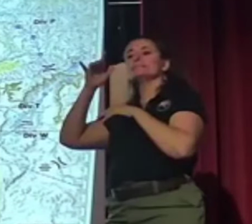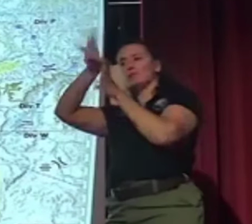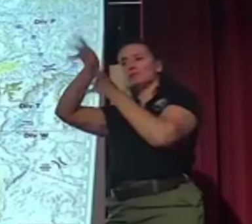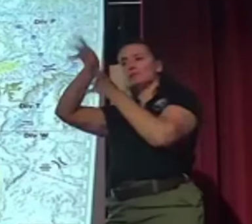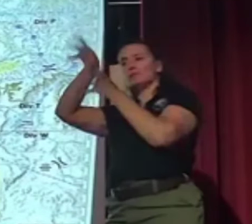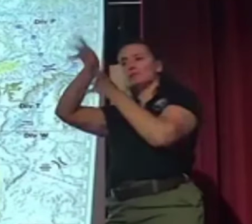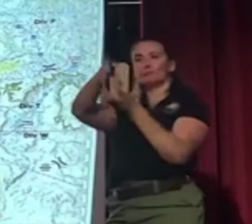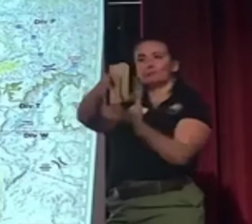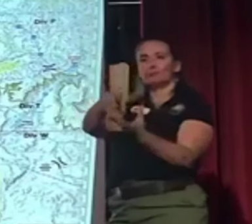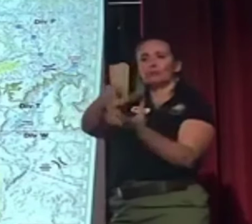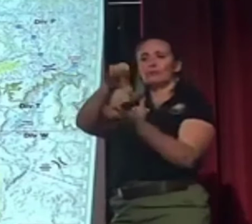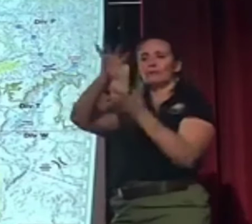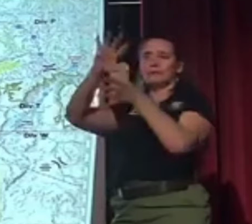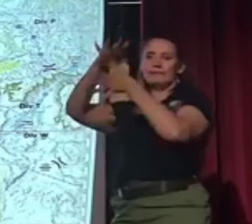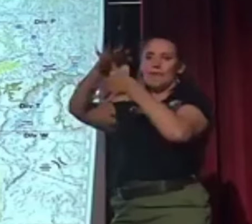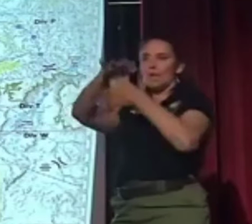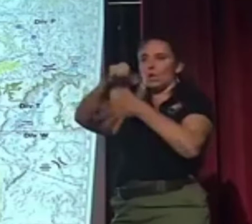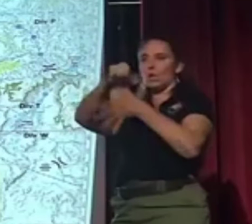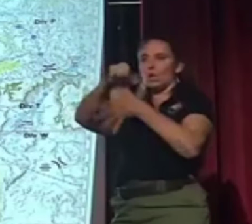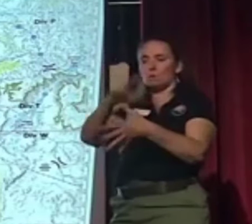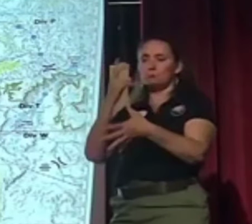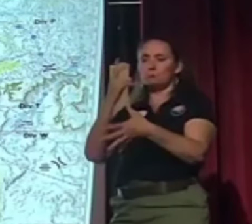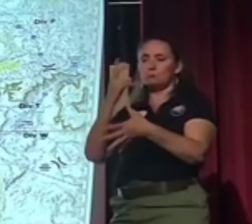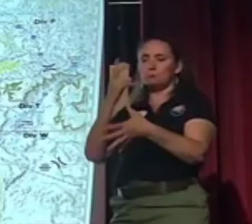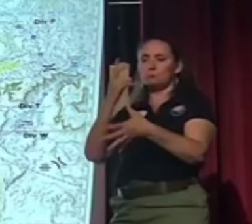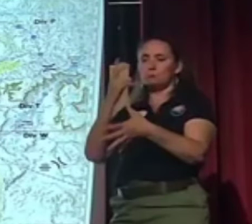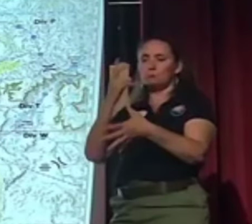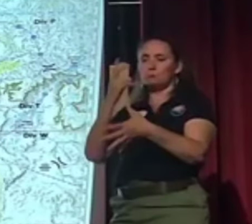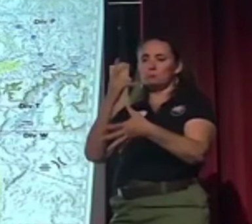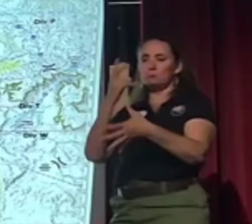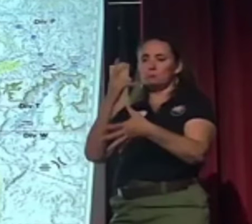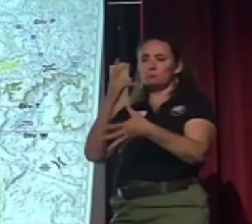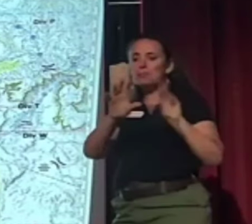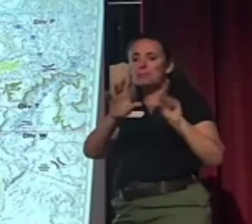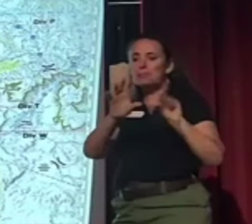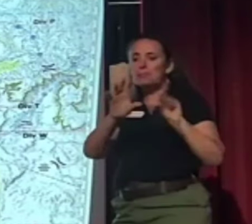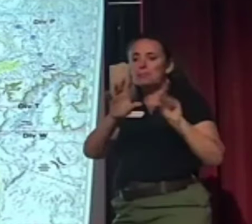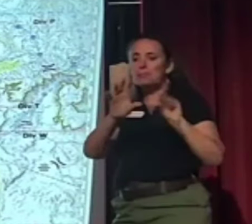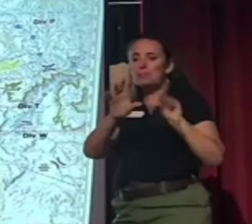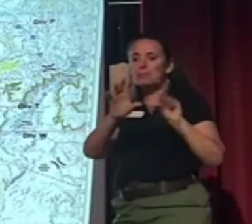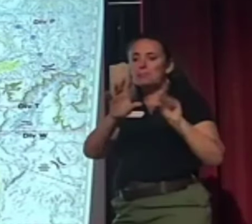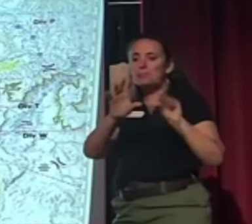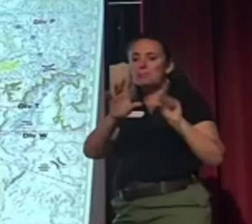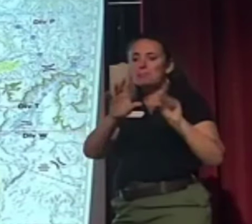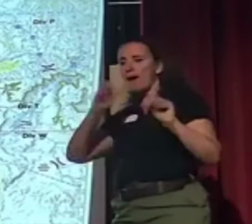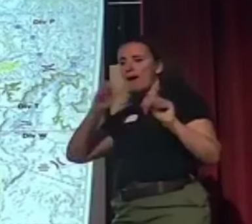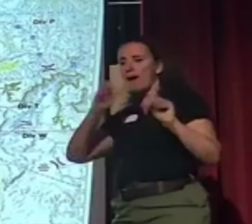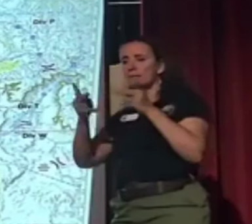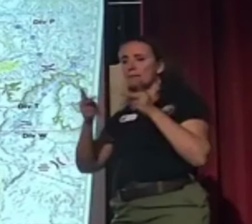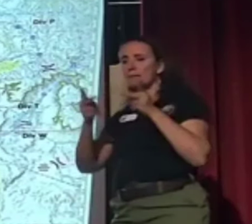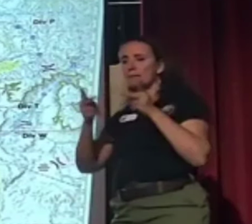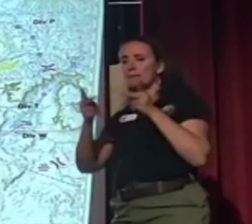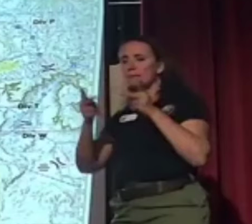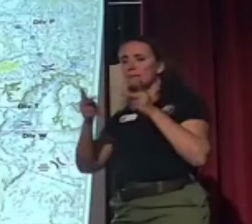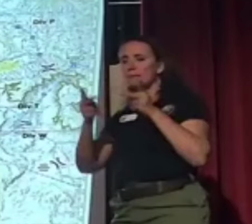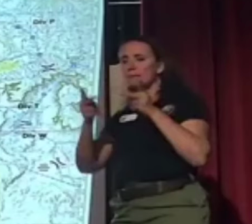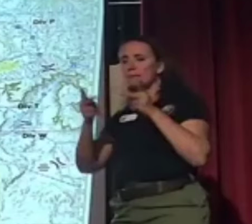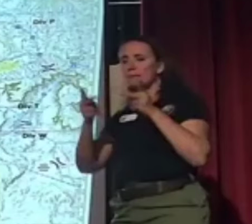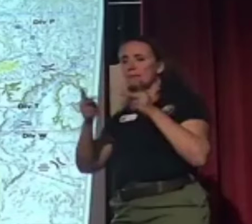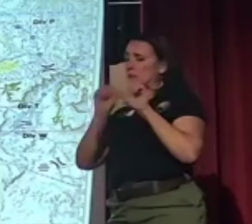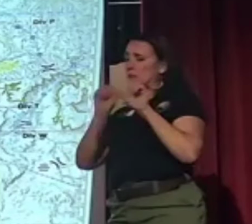the bottom of Hardscrabble and extinguish hotspots along that edge. But prior to that occurring, the